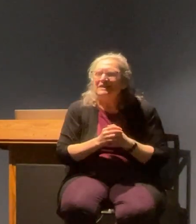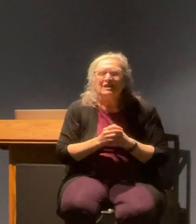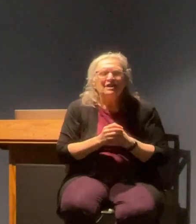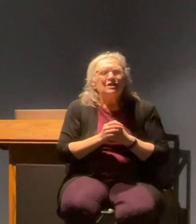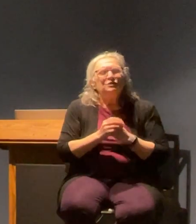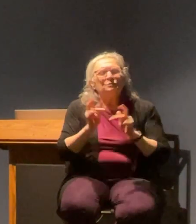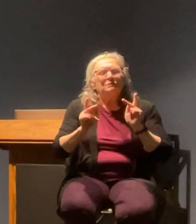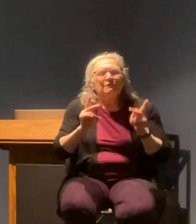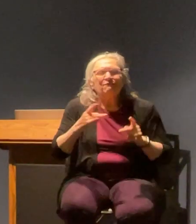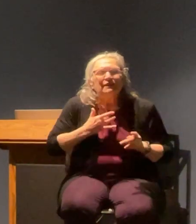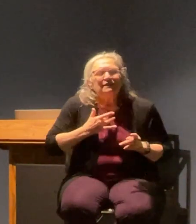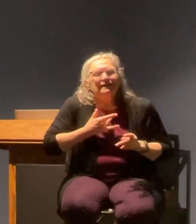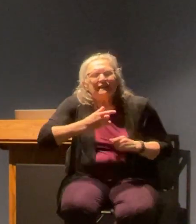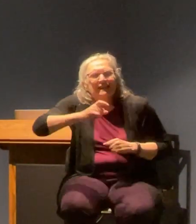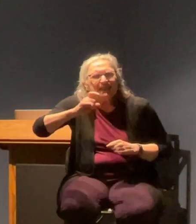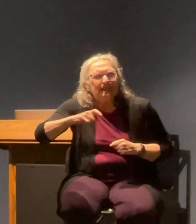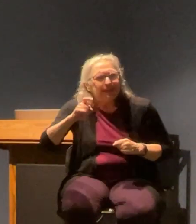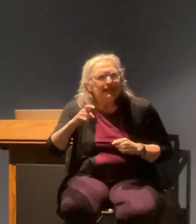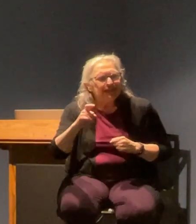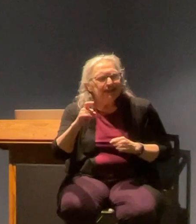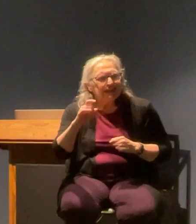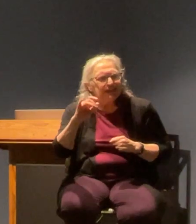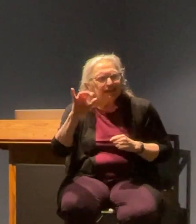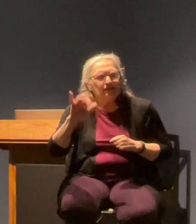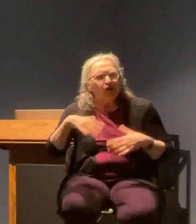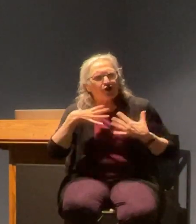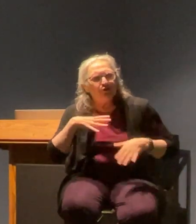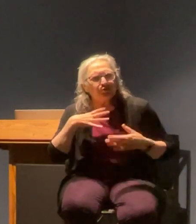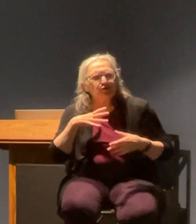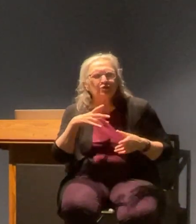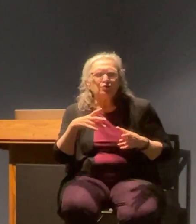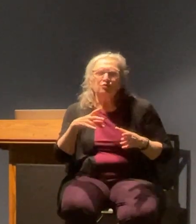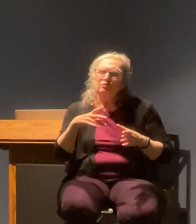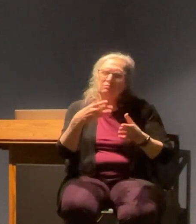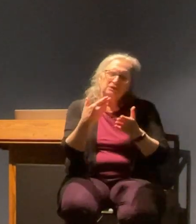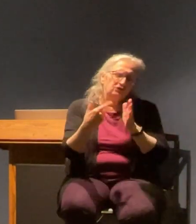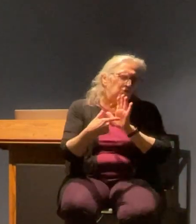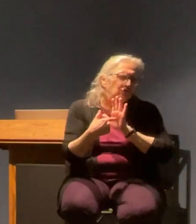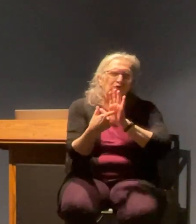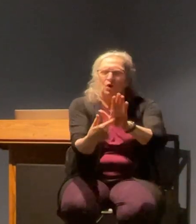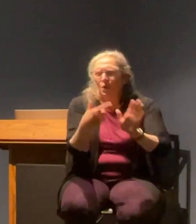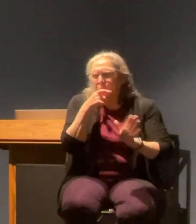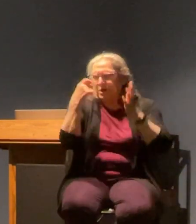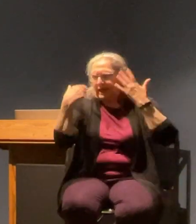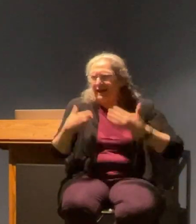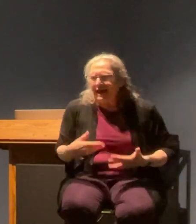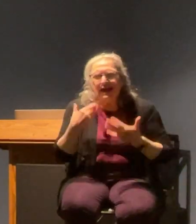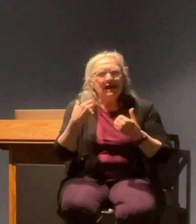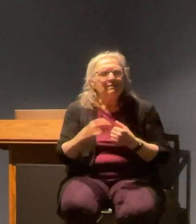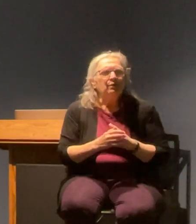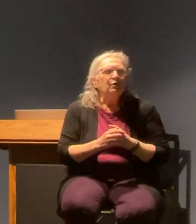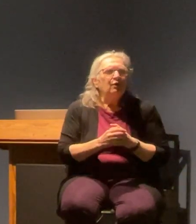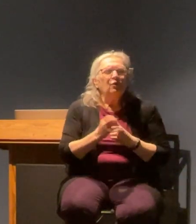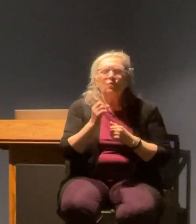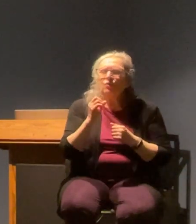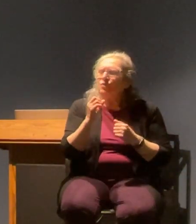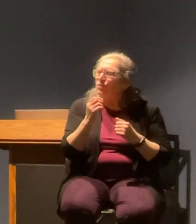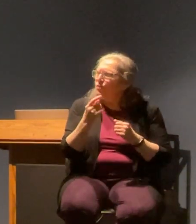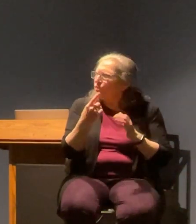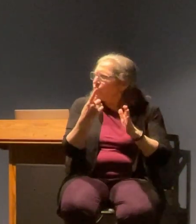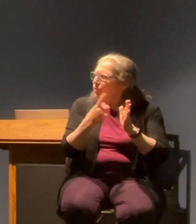it to portray a certain aspect of who they are? What kind of conversations do you find kind of coursing through